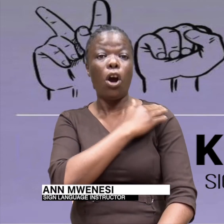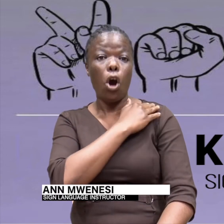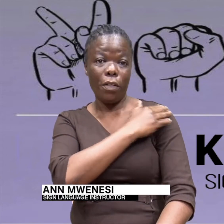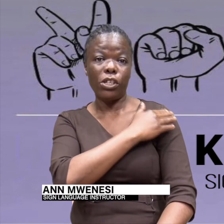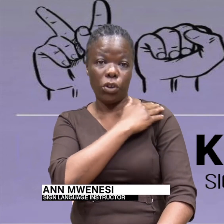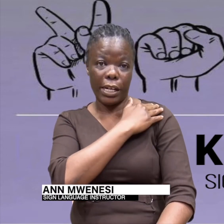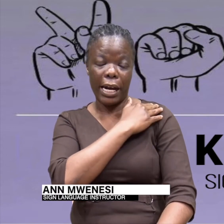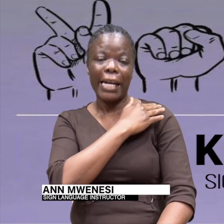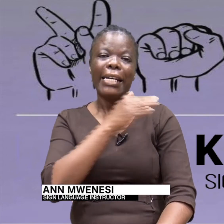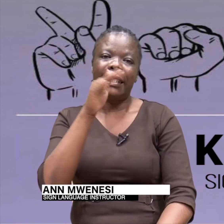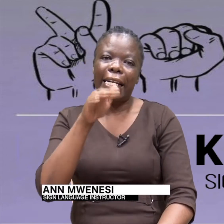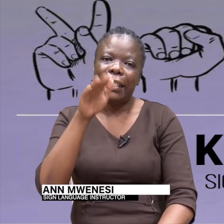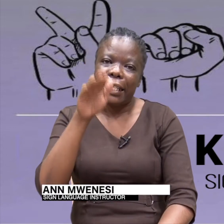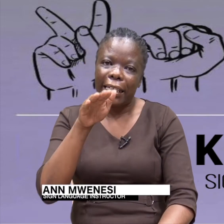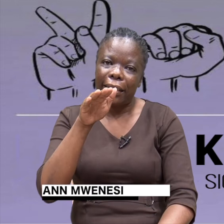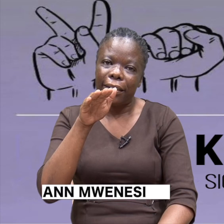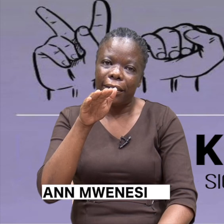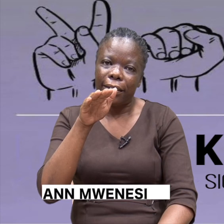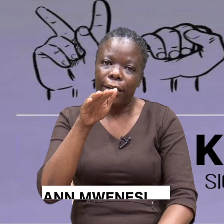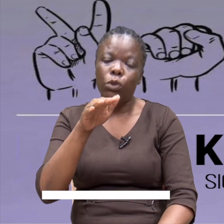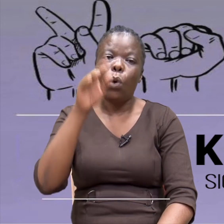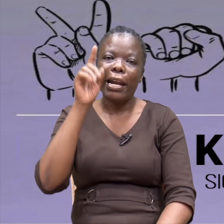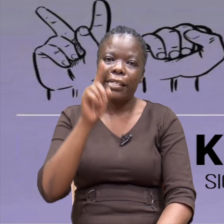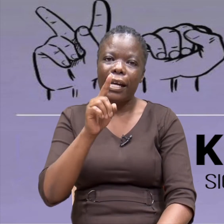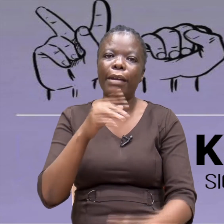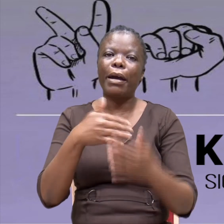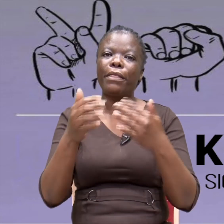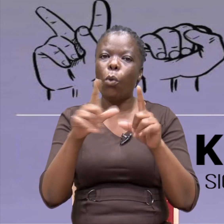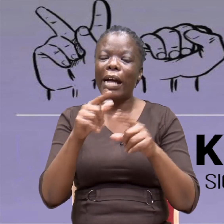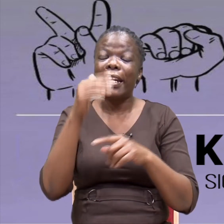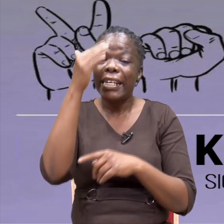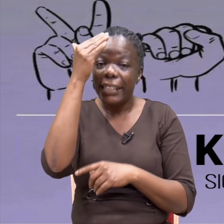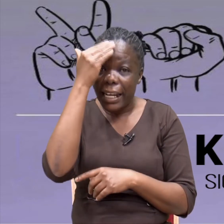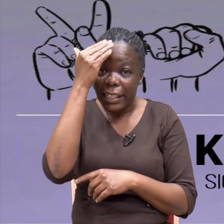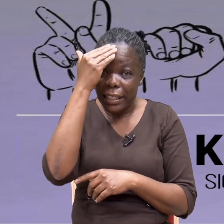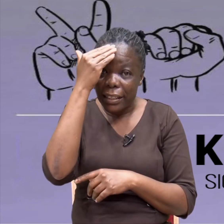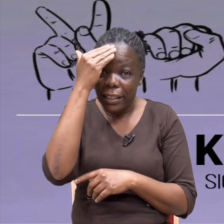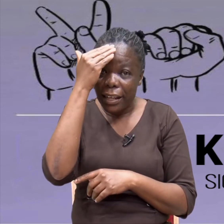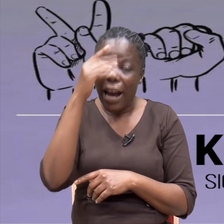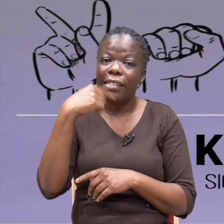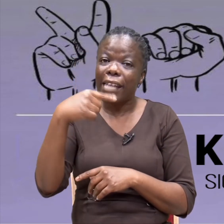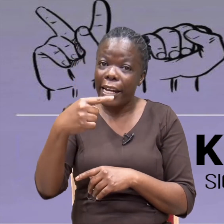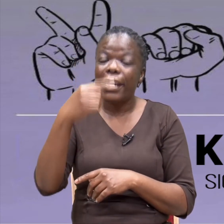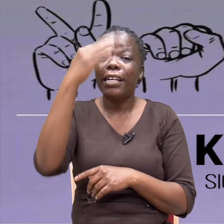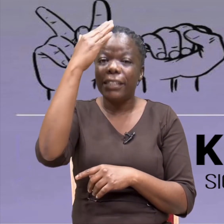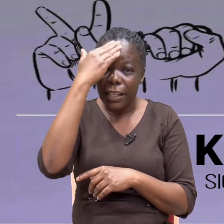On the shoulder, gently. You understand by the word gently. I said gently.